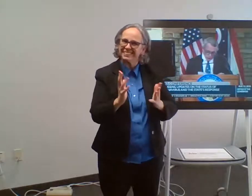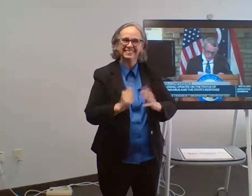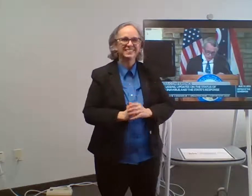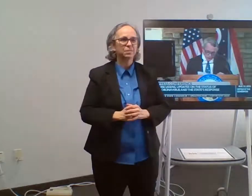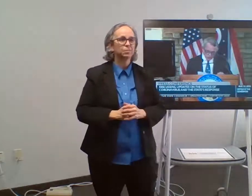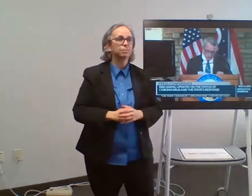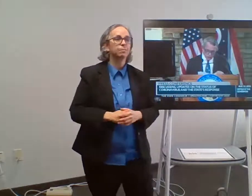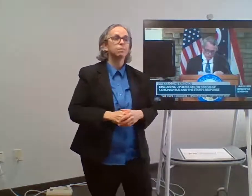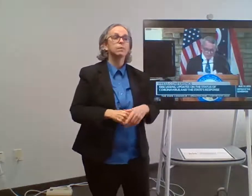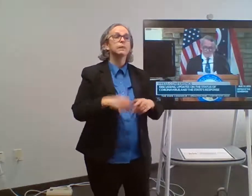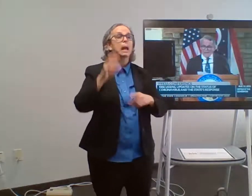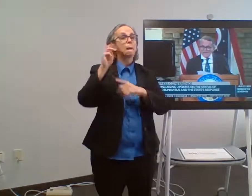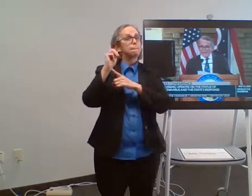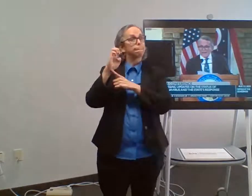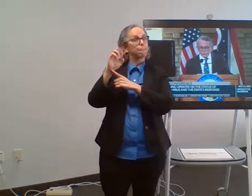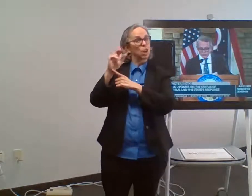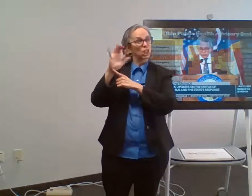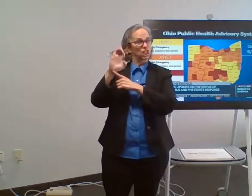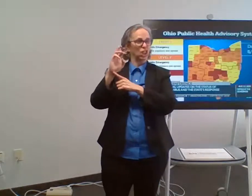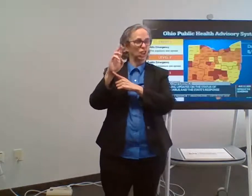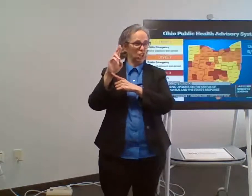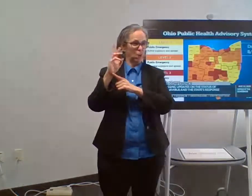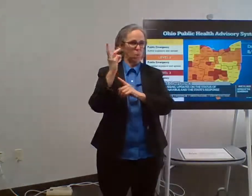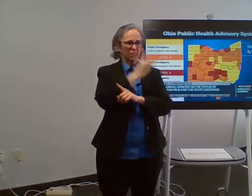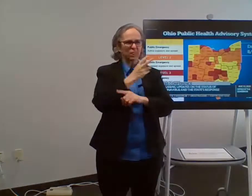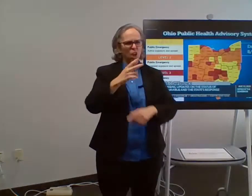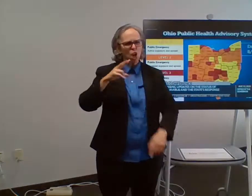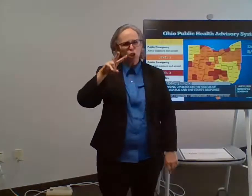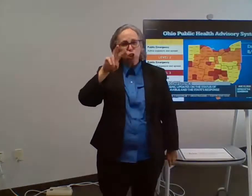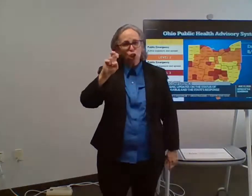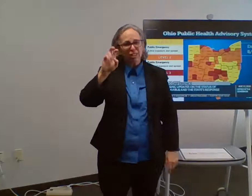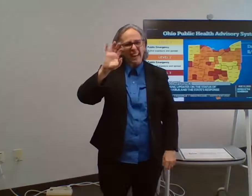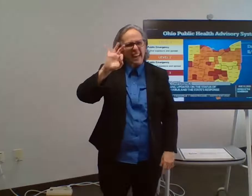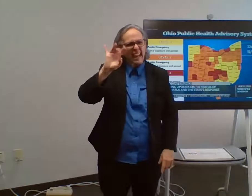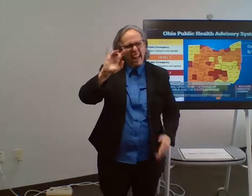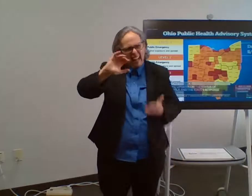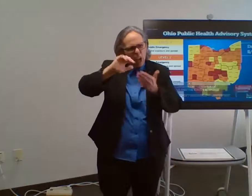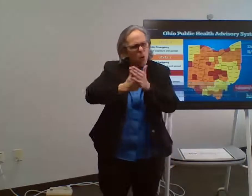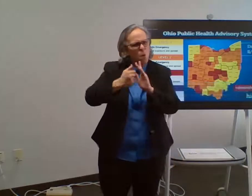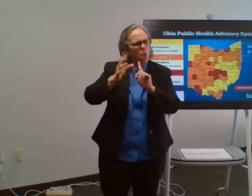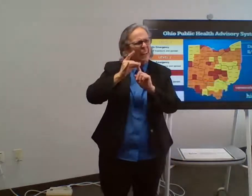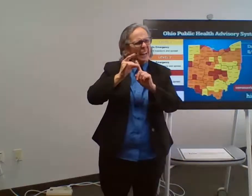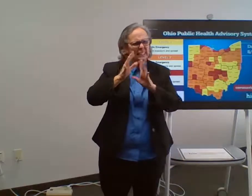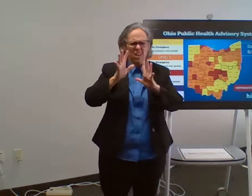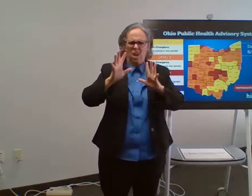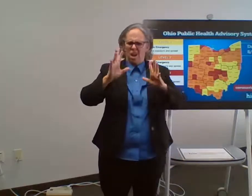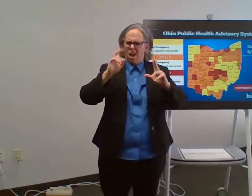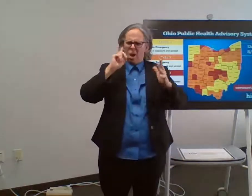as we said, 298 cases, way above anybody else.